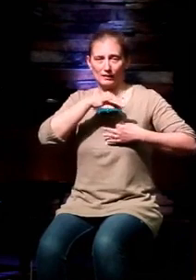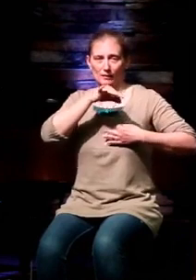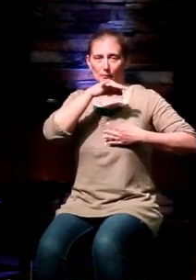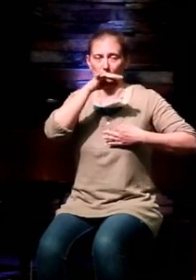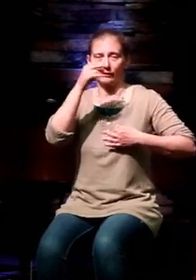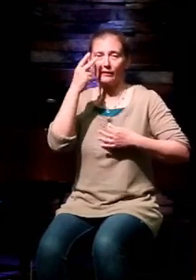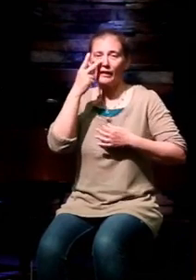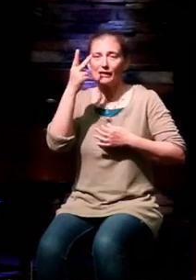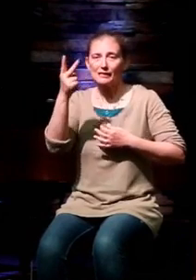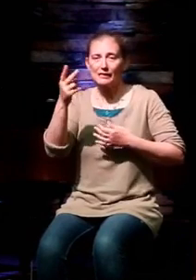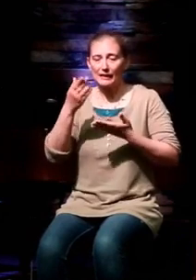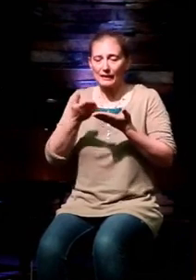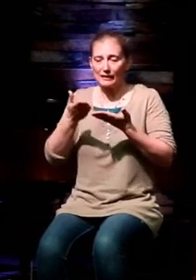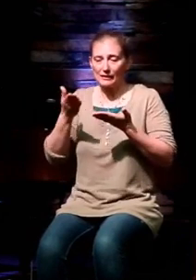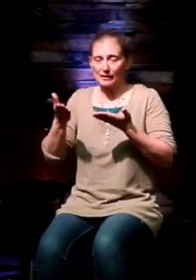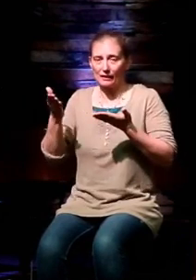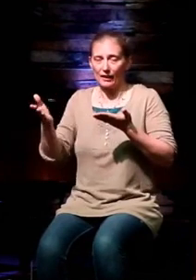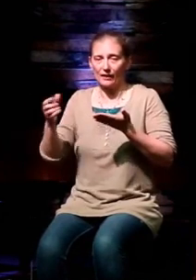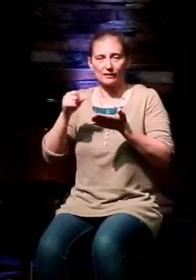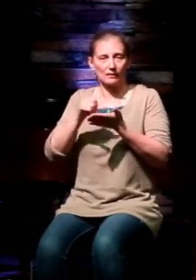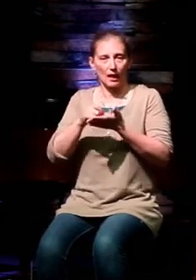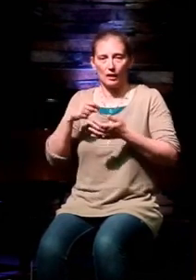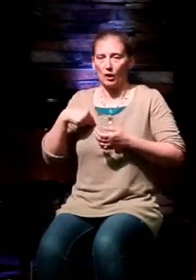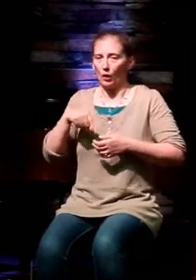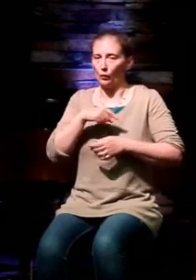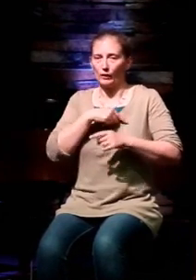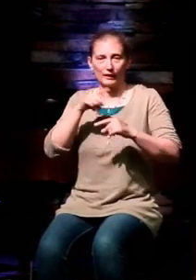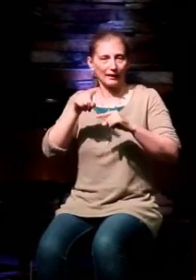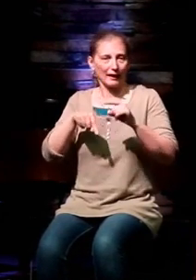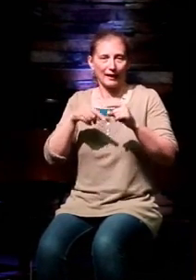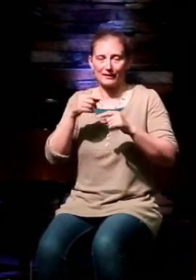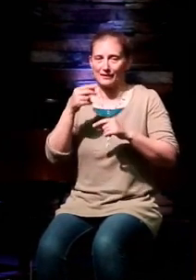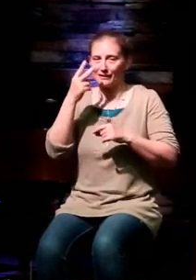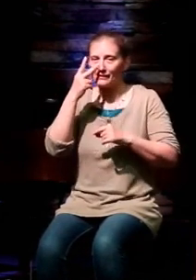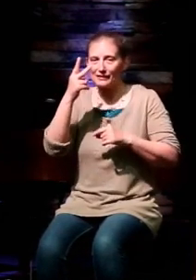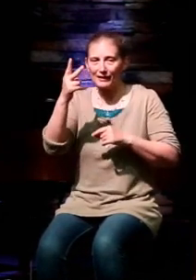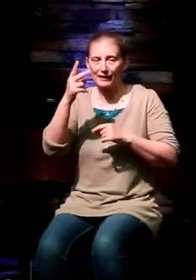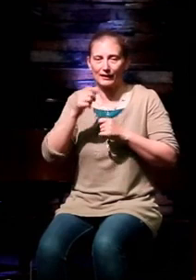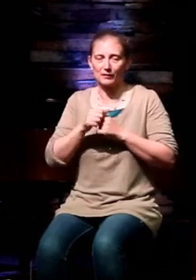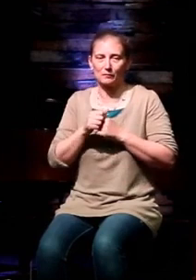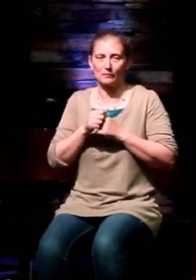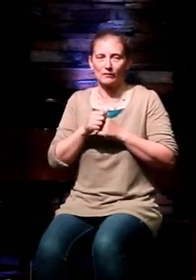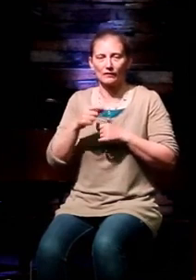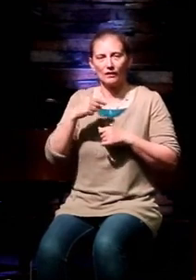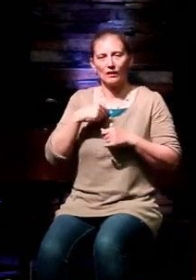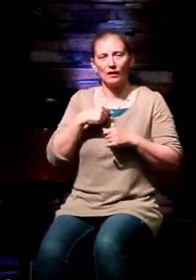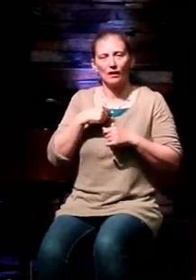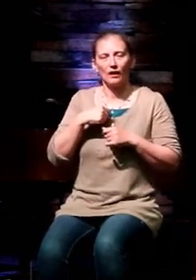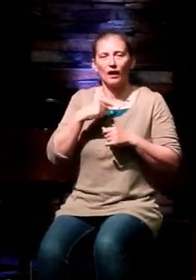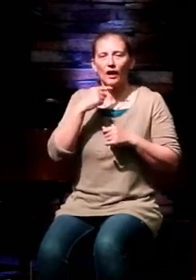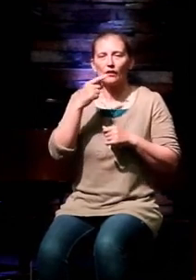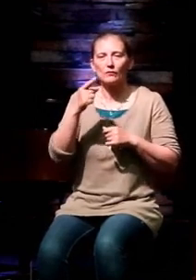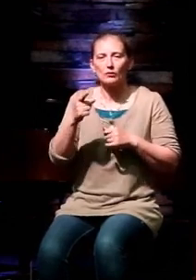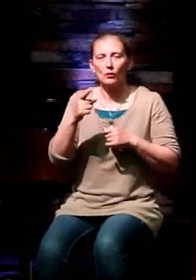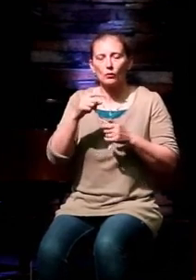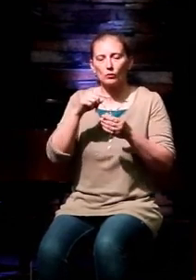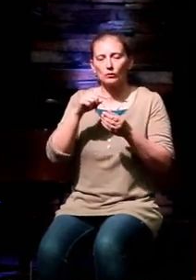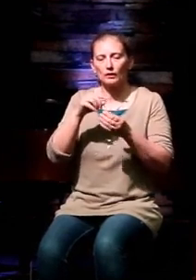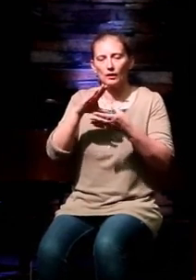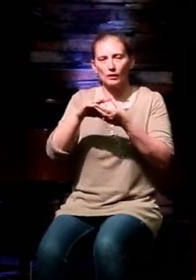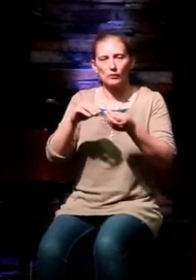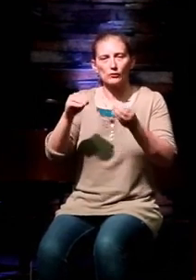listen. It's really foolish for us not to obey. I've told this story about my grandfather many times. Many of you have heard the